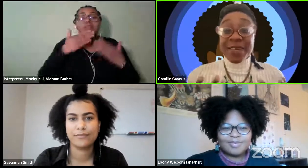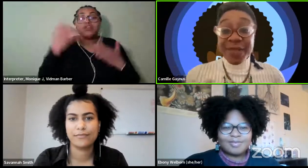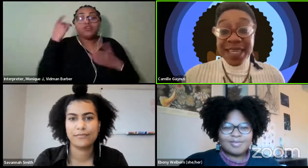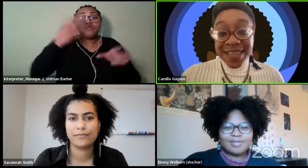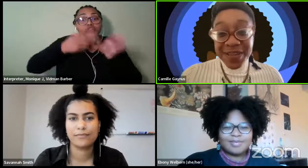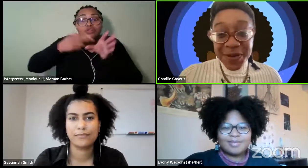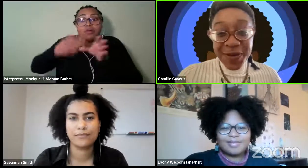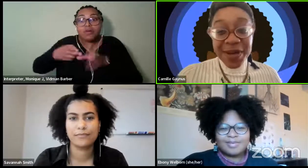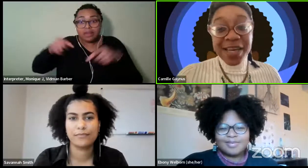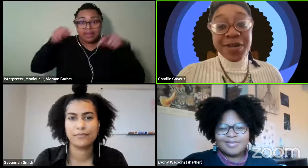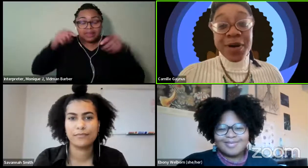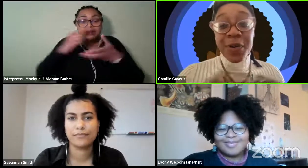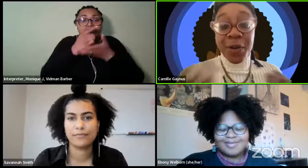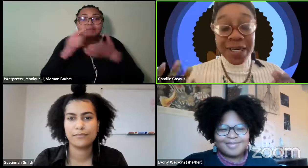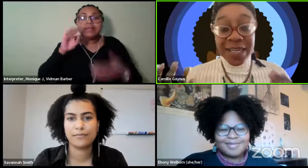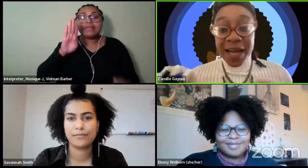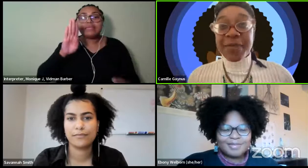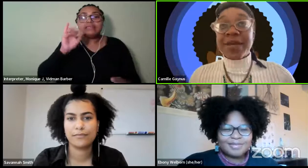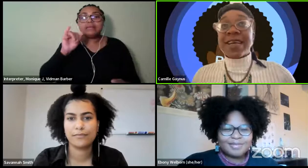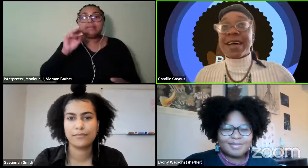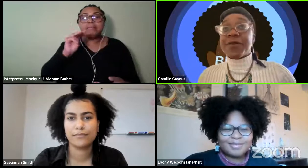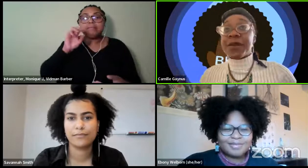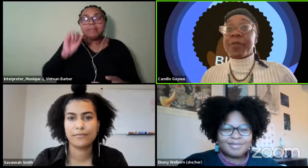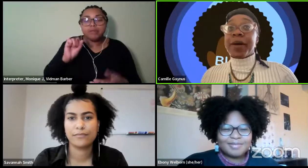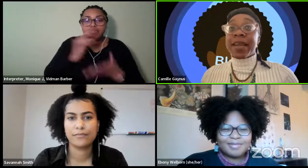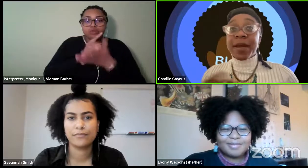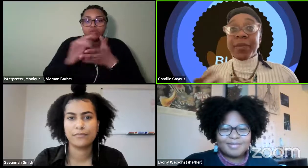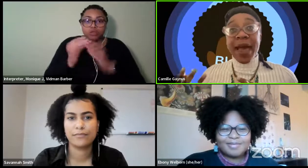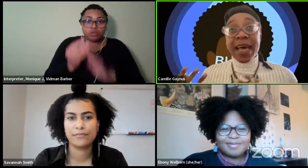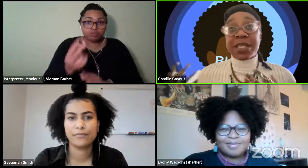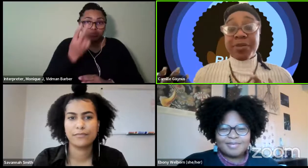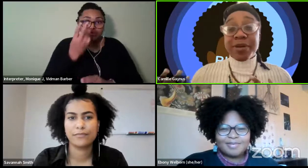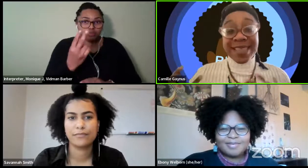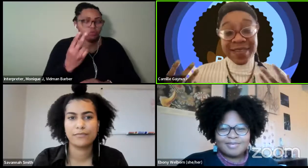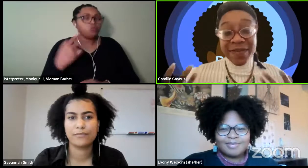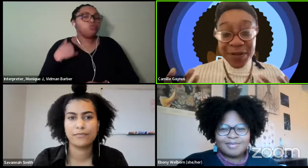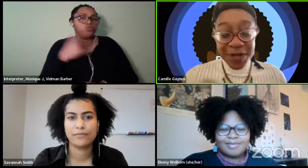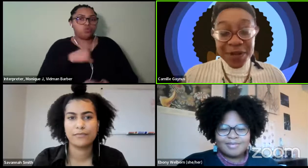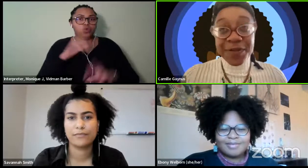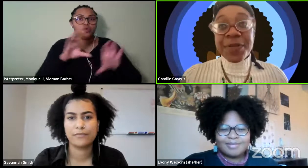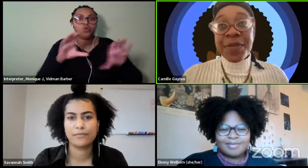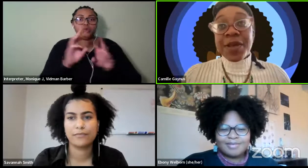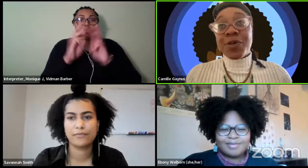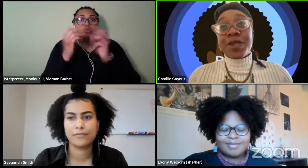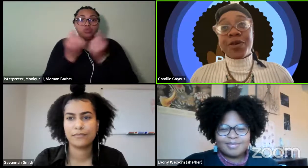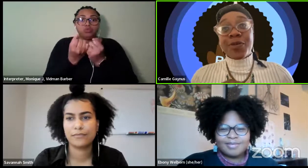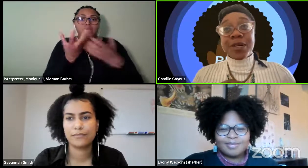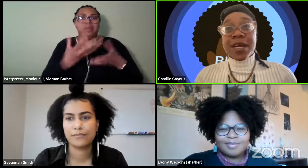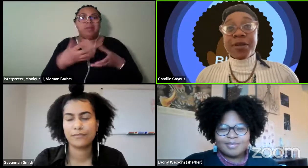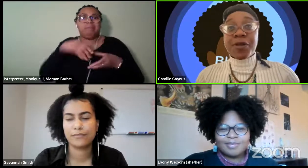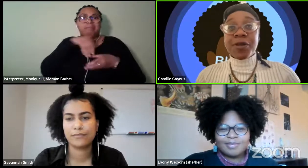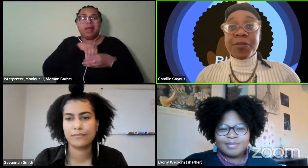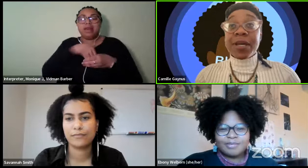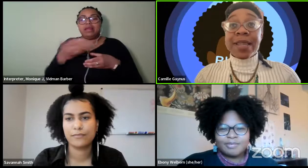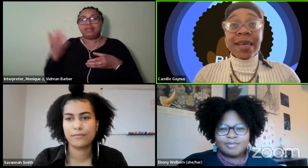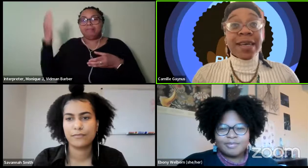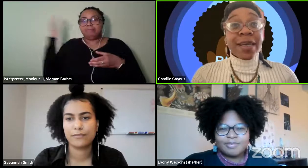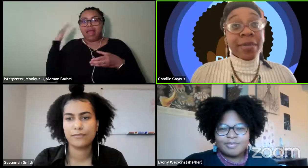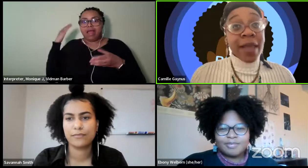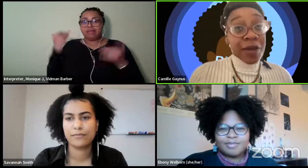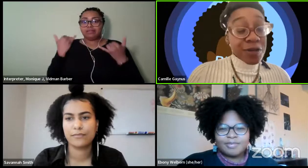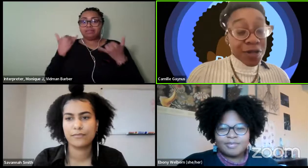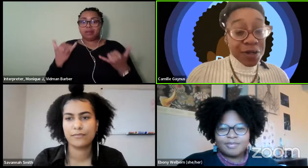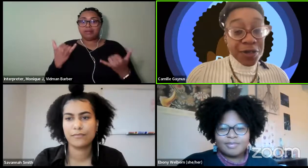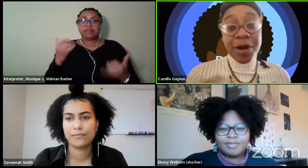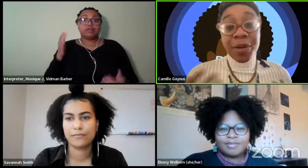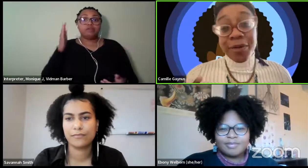having SeaPotential doing a workshop entitled Embodying Past, Present, and Future. Throughout their workshop, they're going to be linking